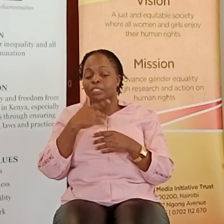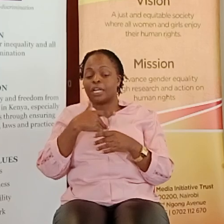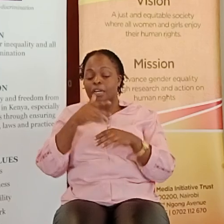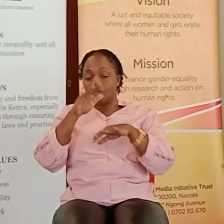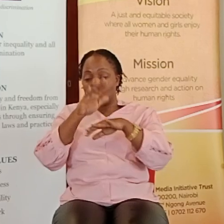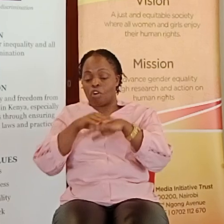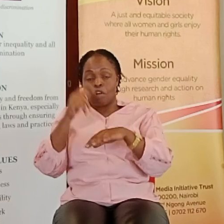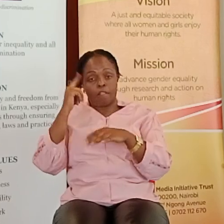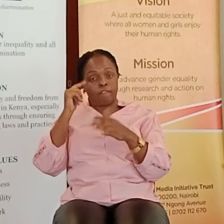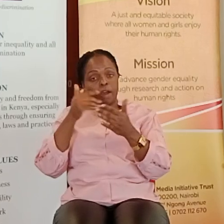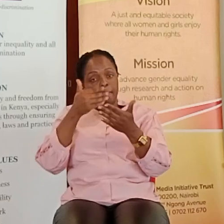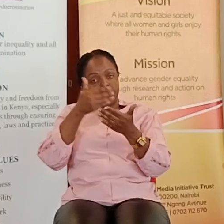applications for the